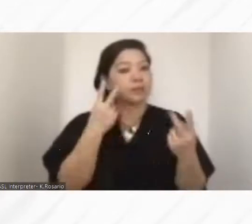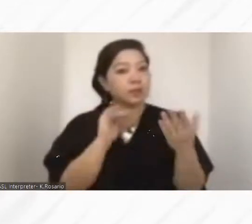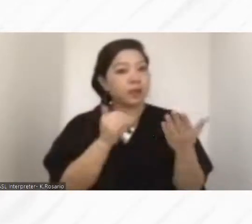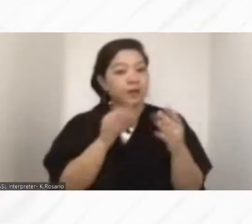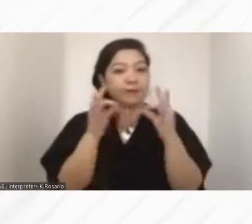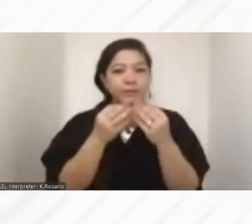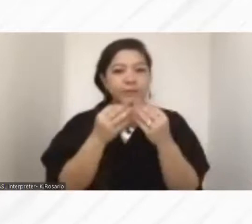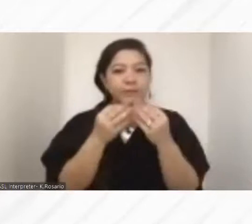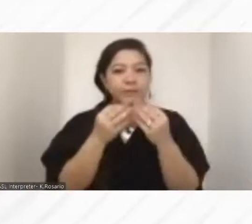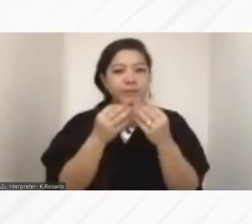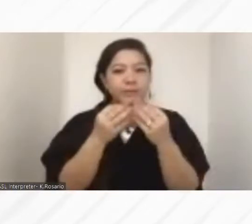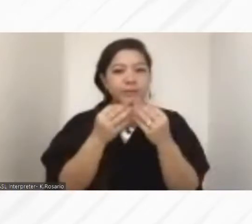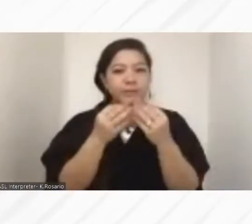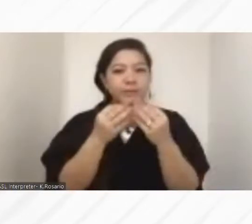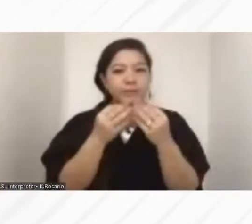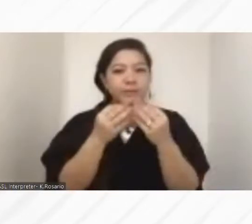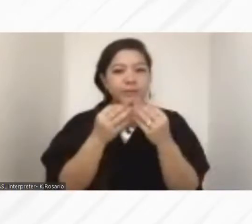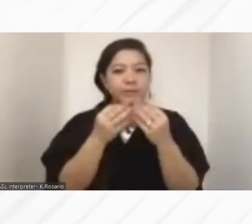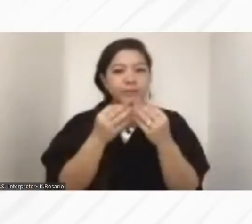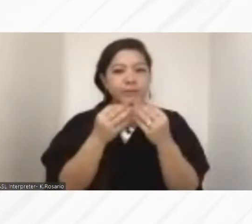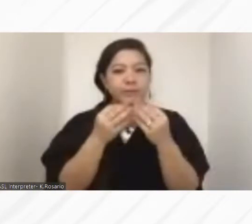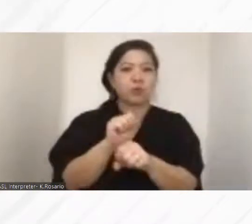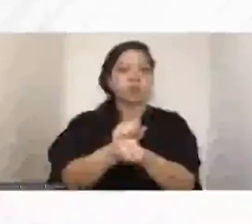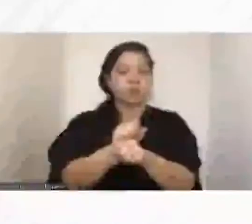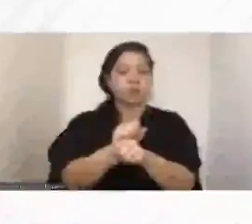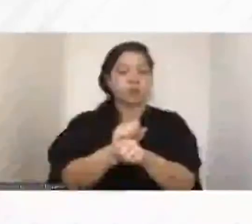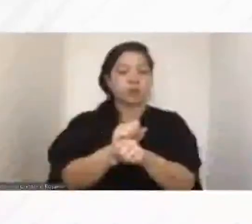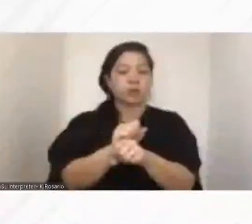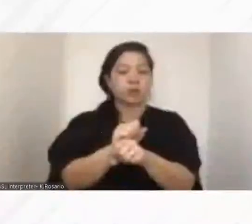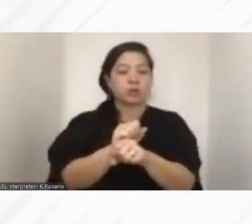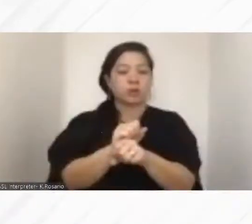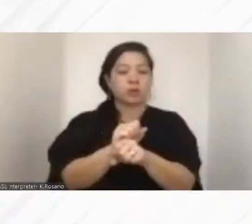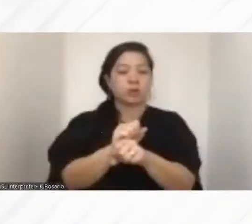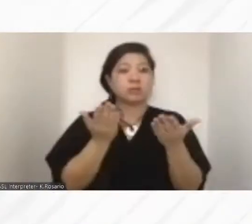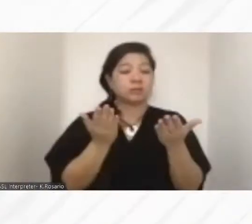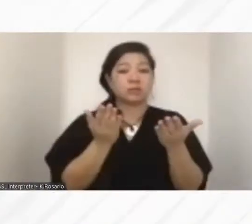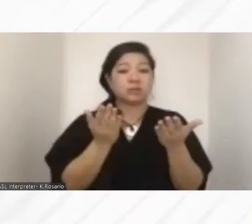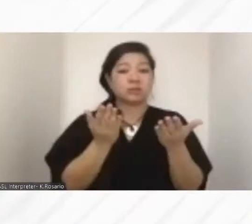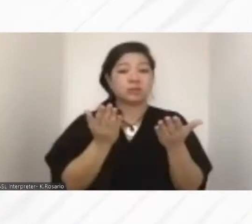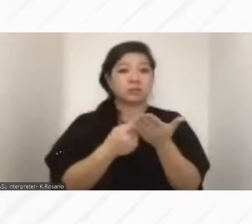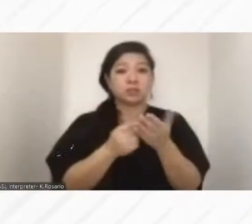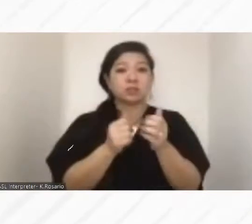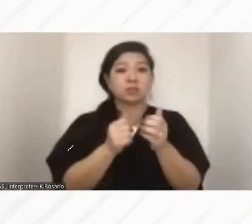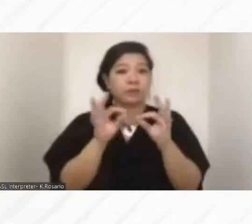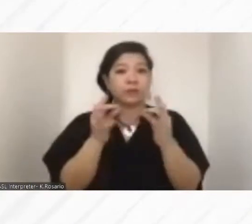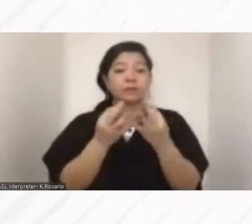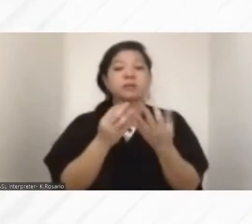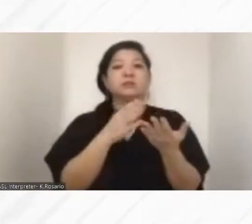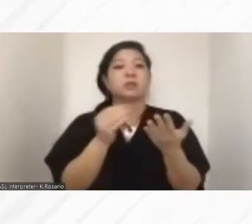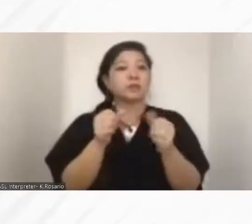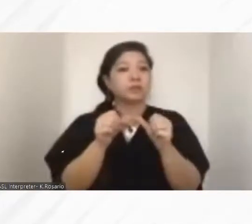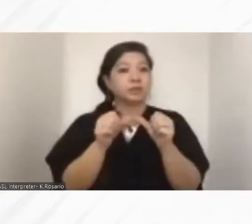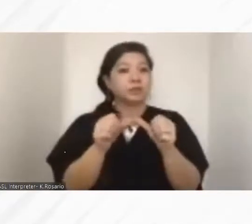to gather, we work close. We are right there talking to families and continuing